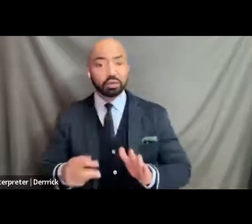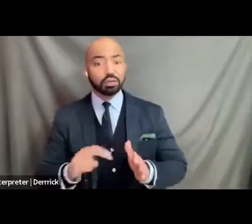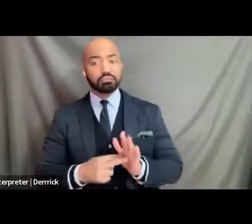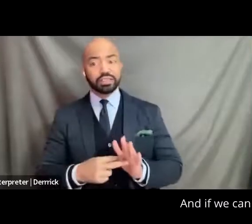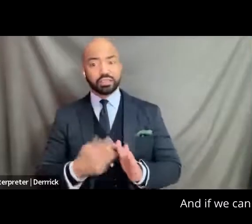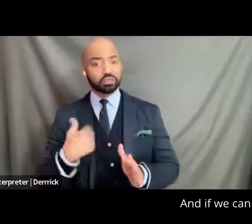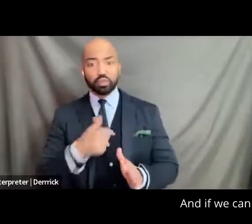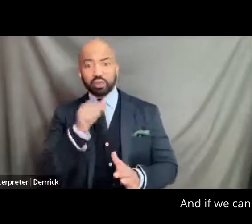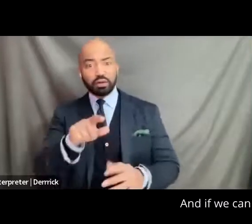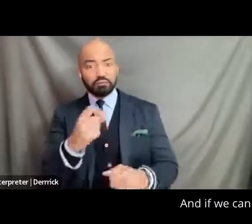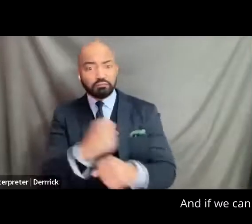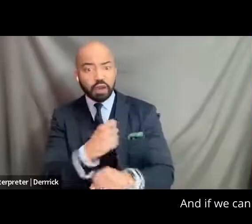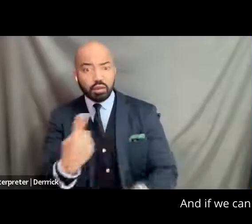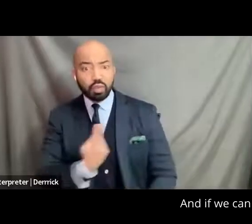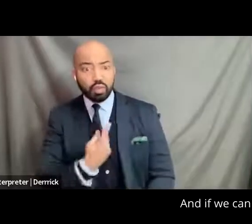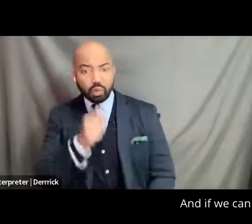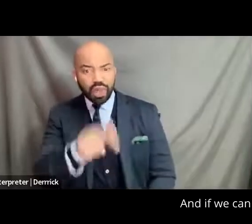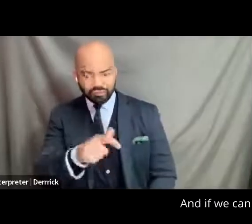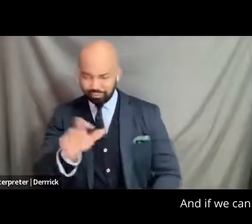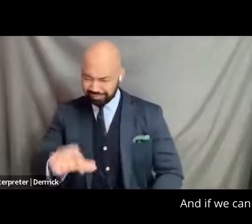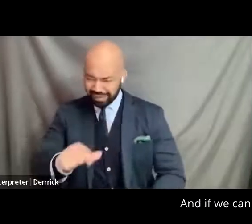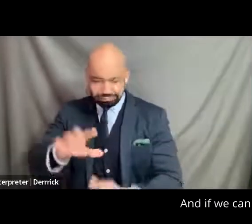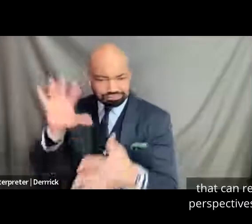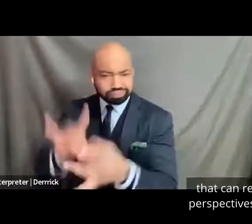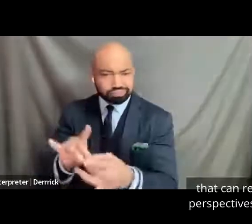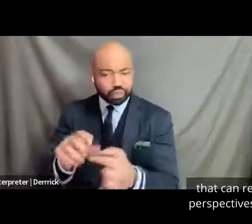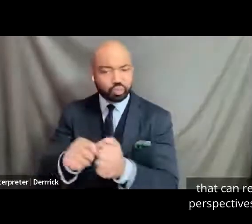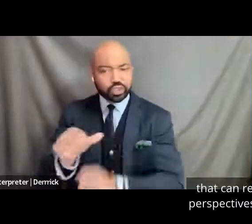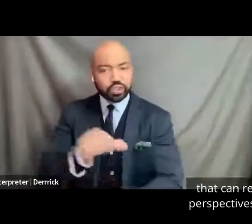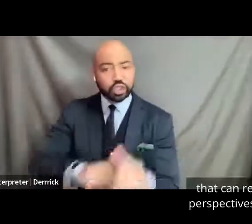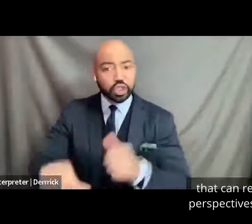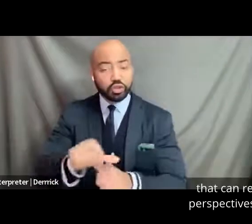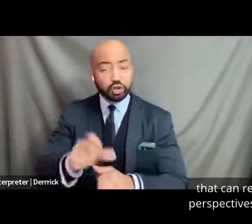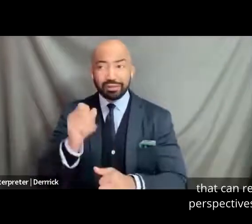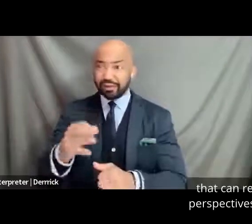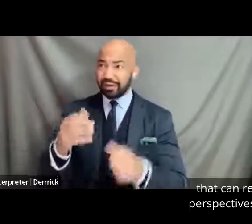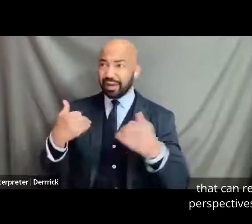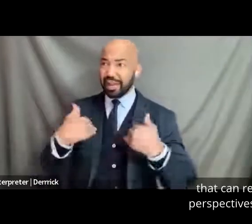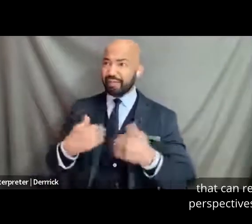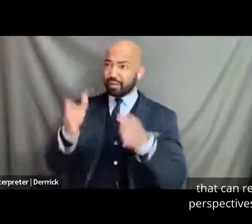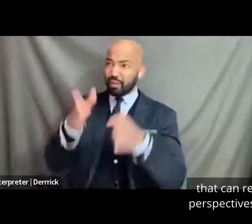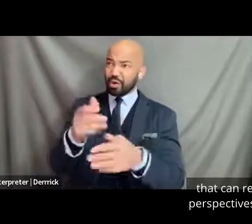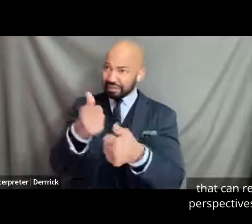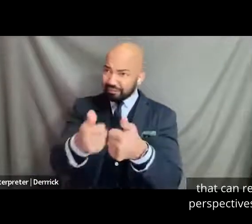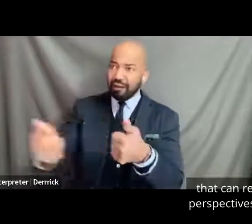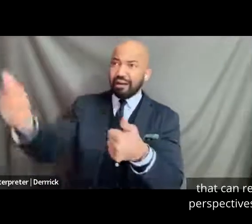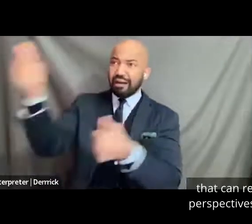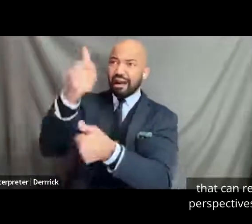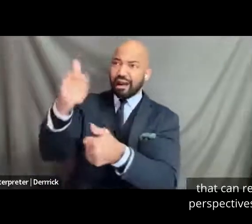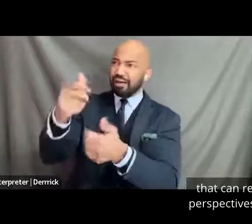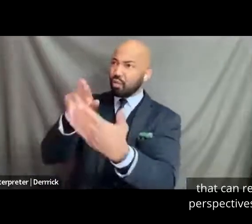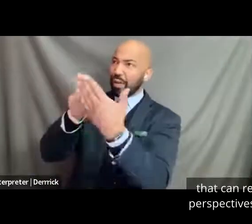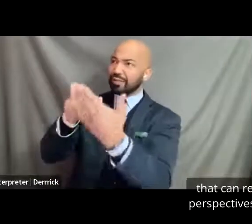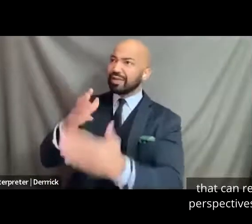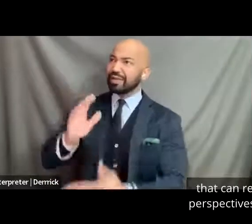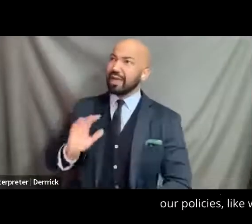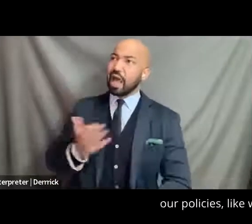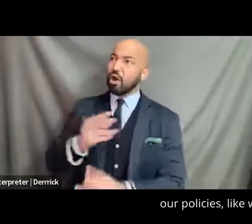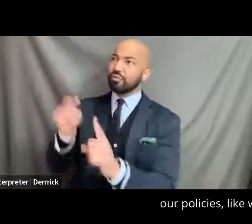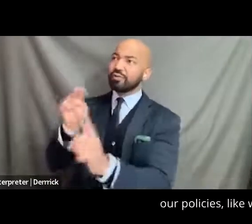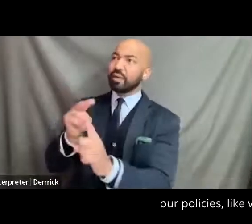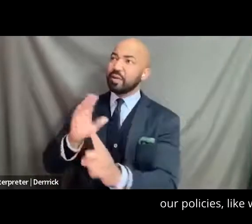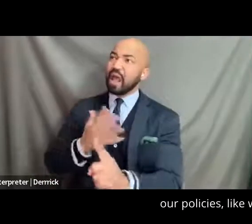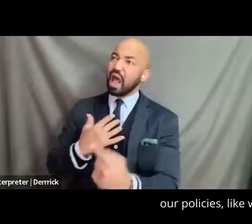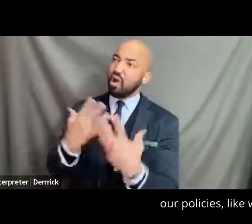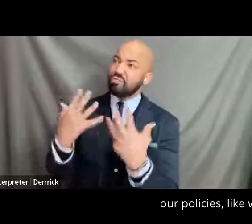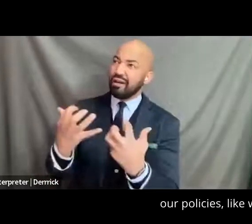um and if we can have someone that can represent our perspectives our desires um our